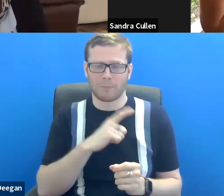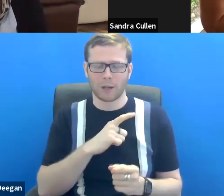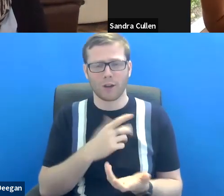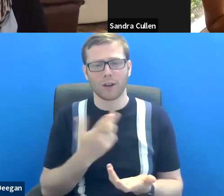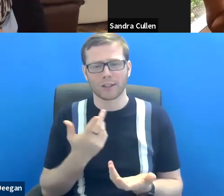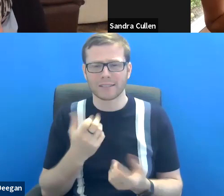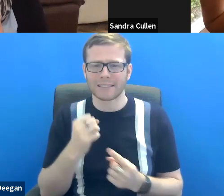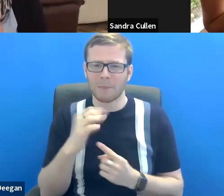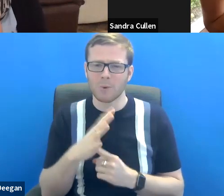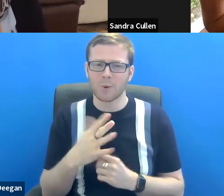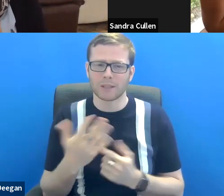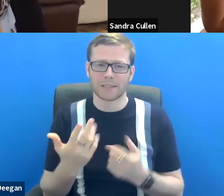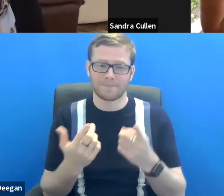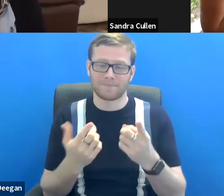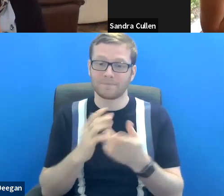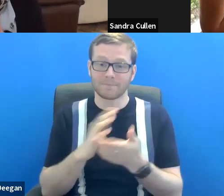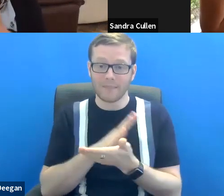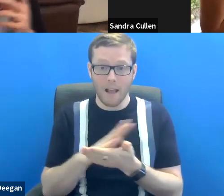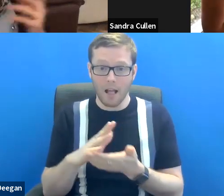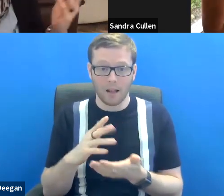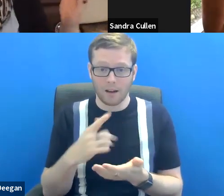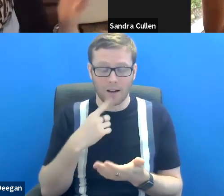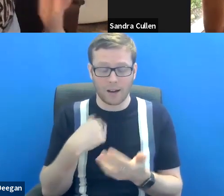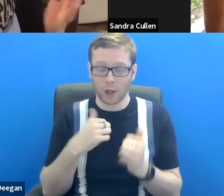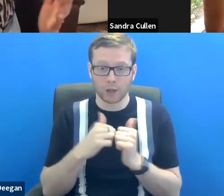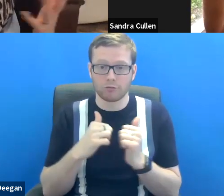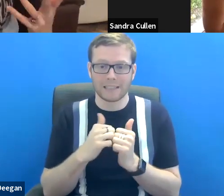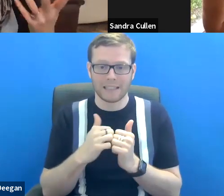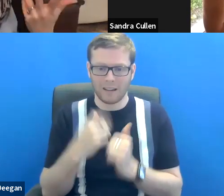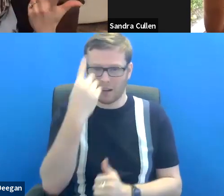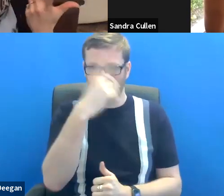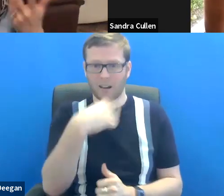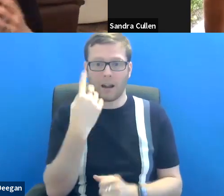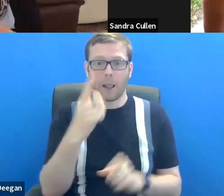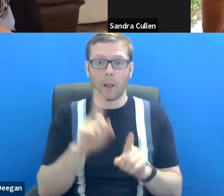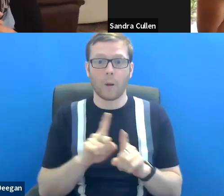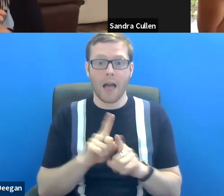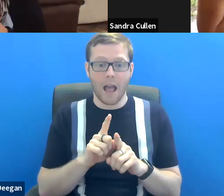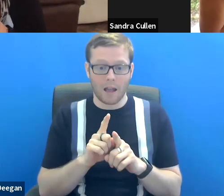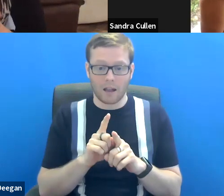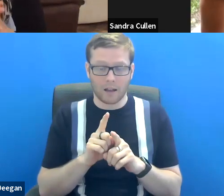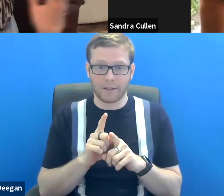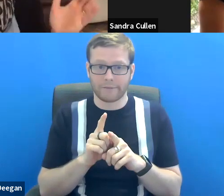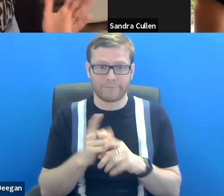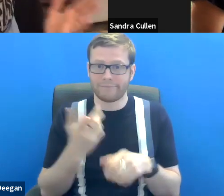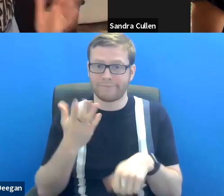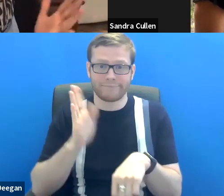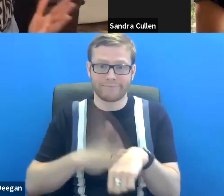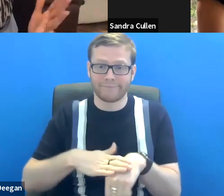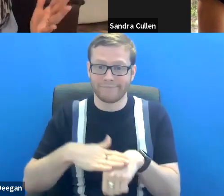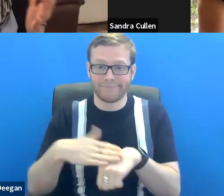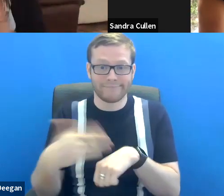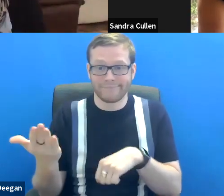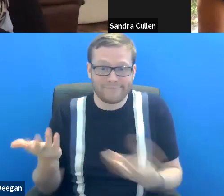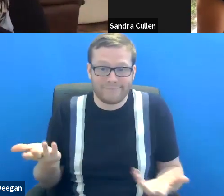important to... Well, this is my point, is that whatever you look like at that particular moment of time, it doesn't